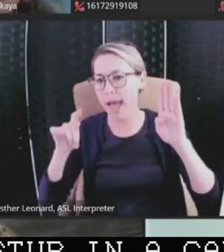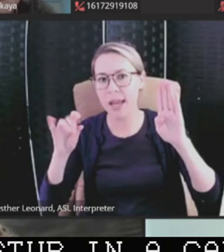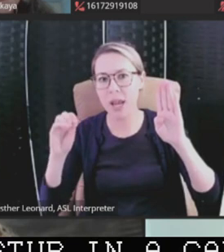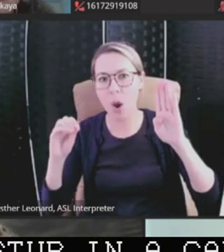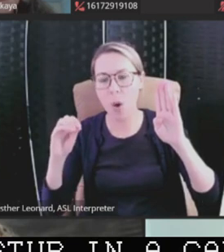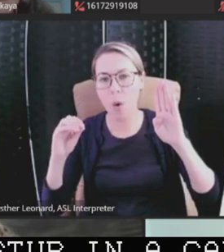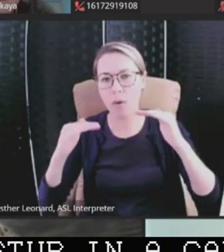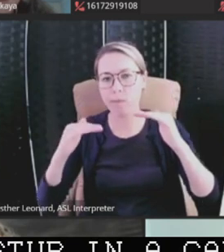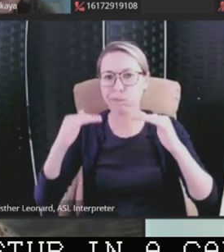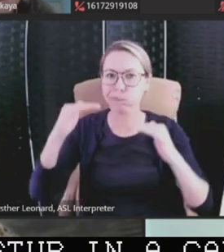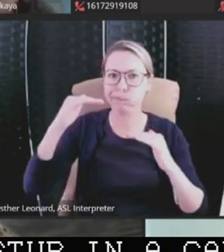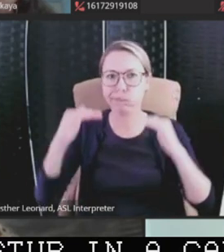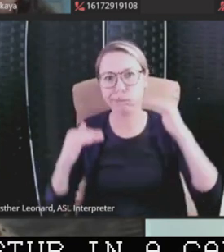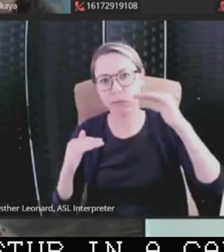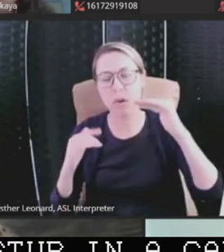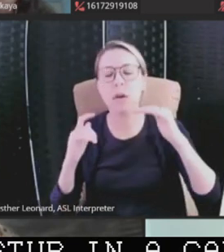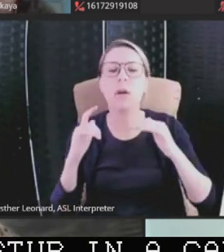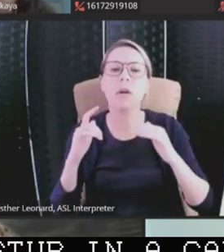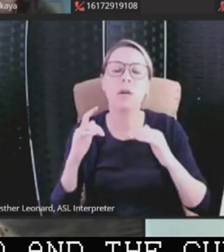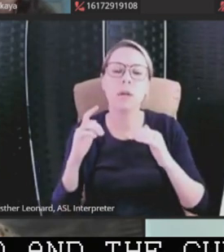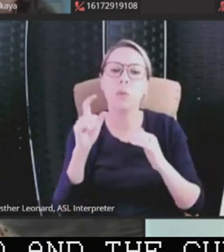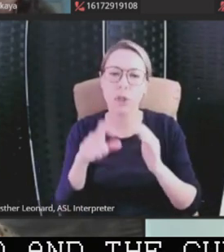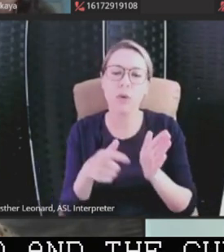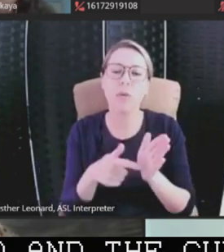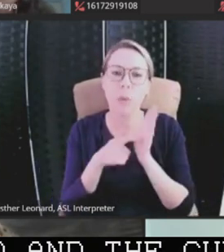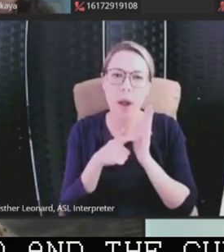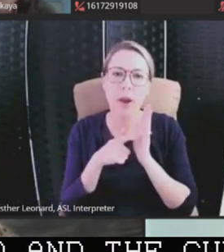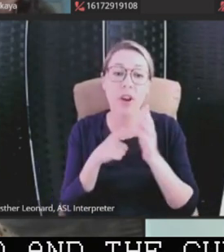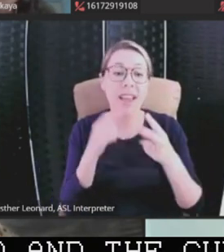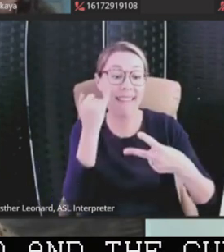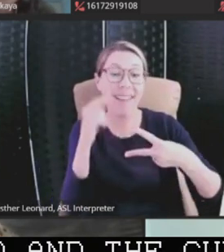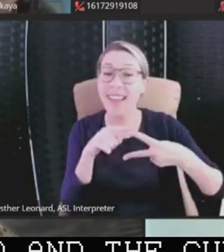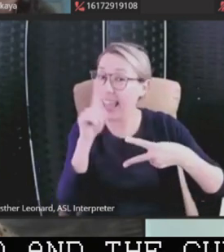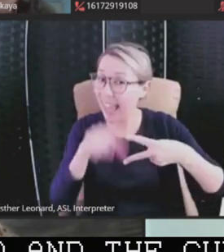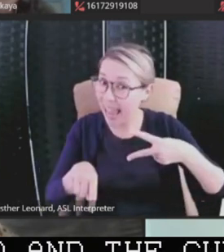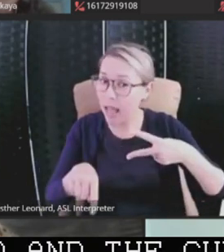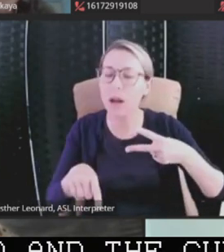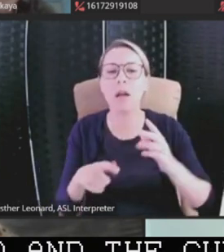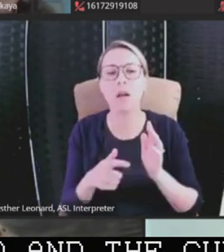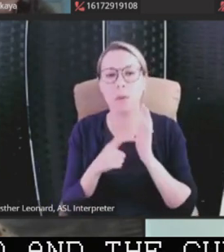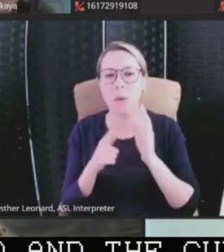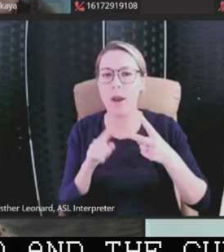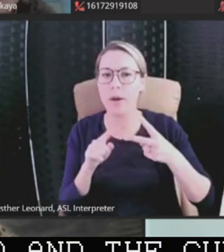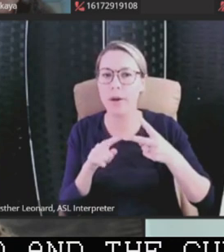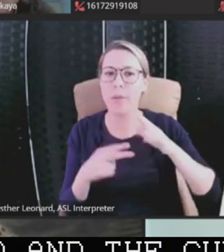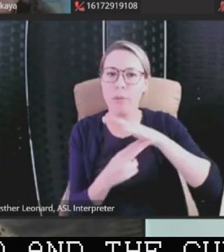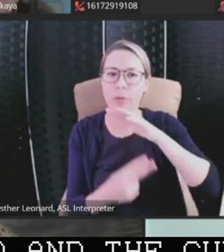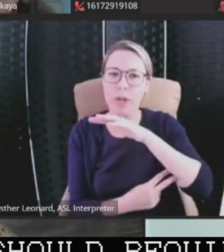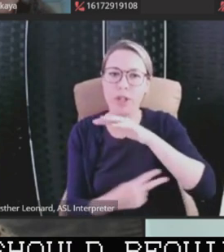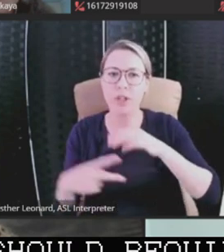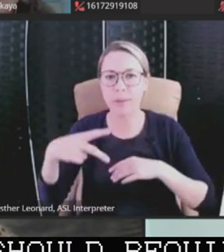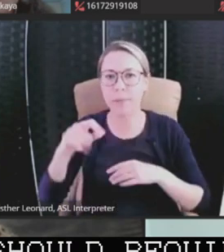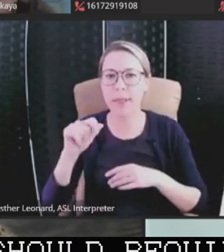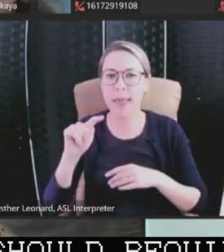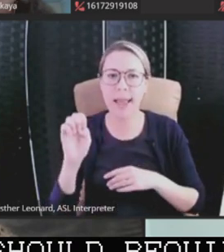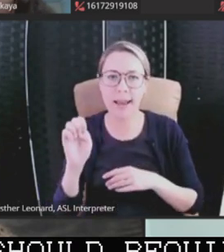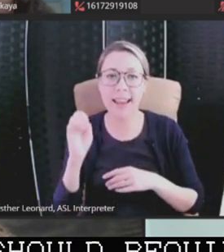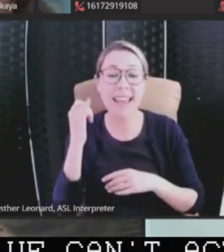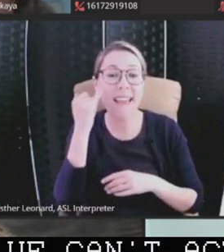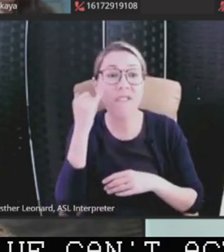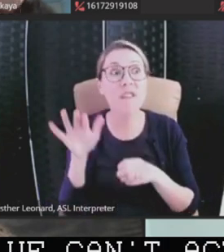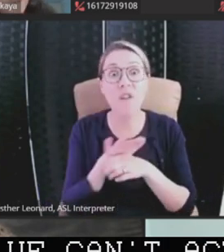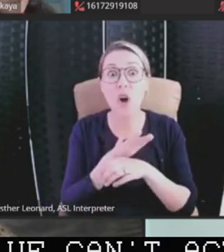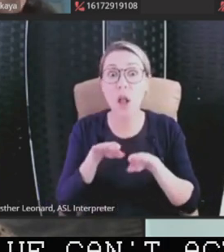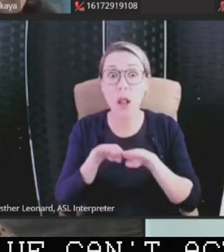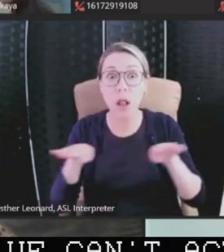that's when we should require a bridge plate if we can't actually make the full patio flush, if that